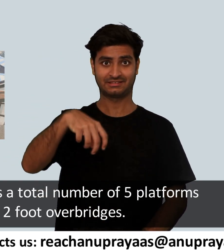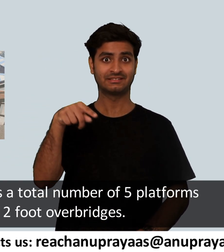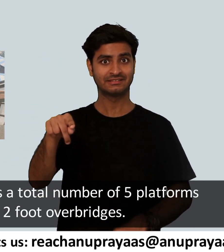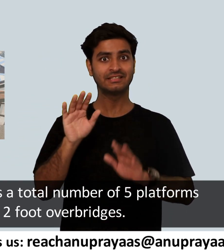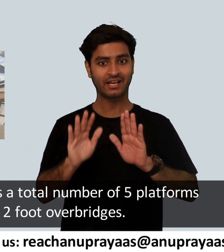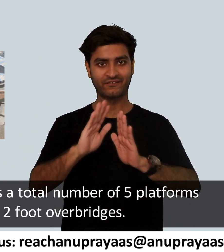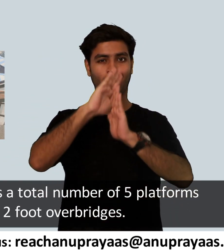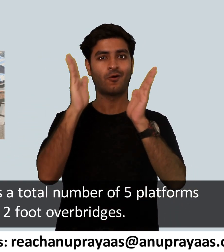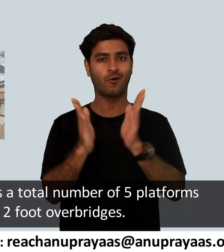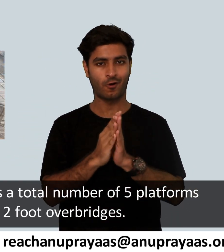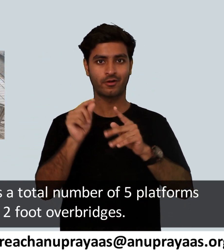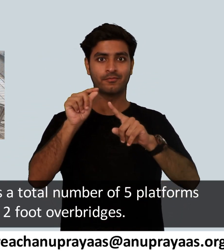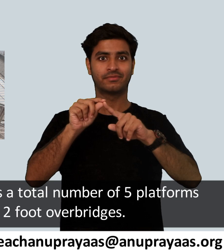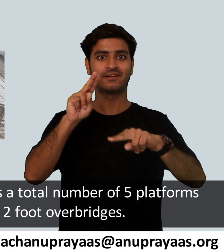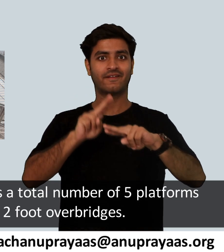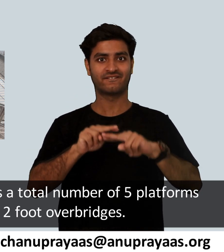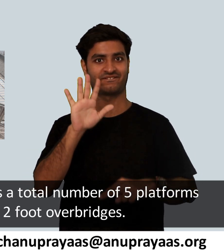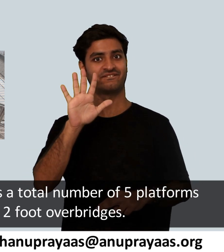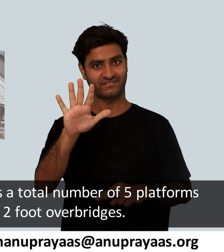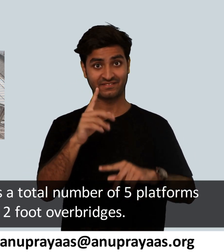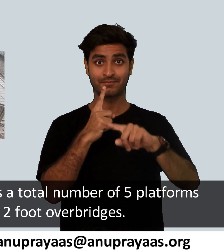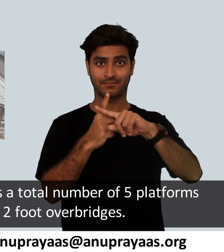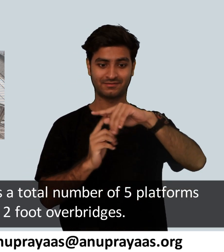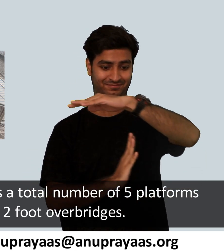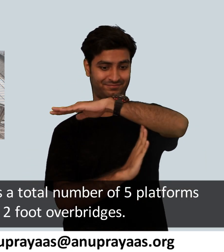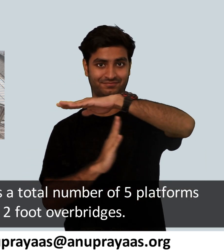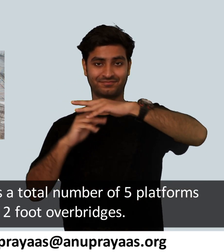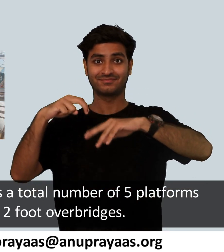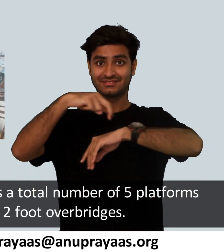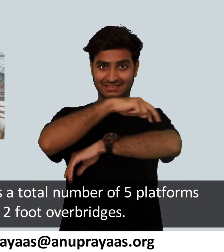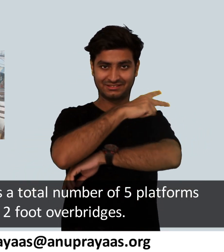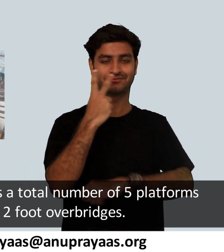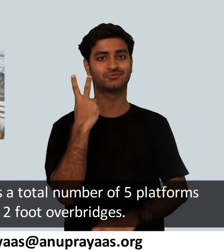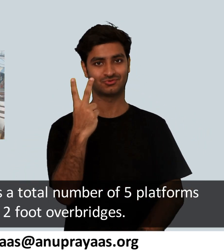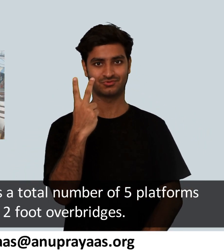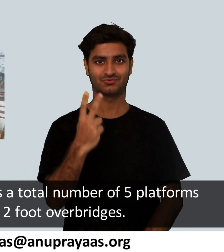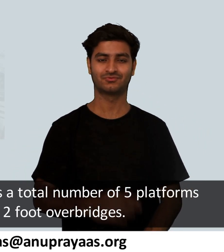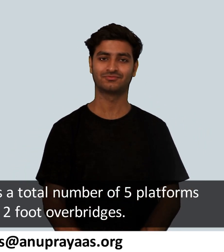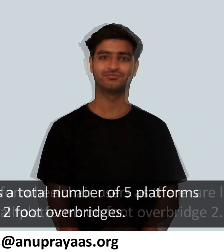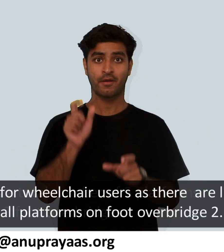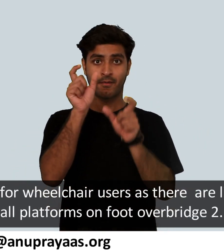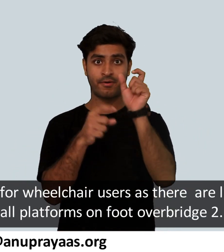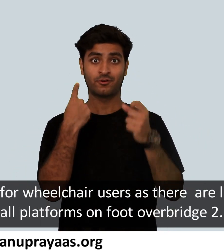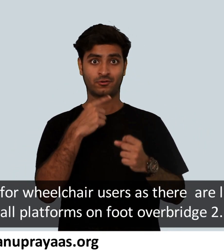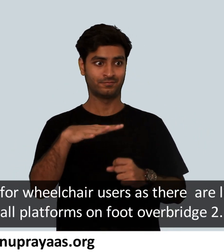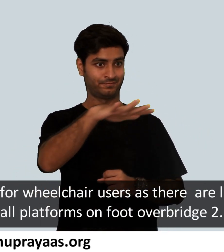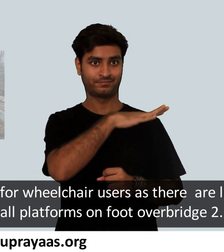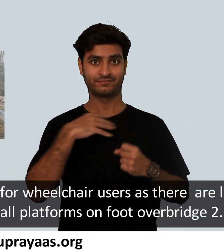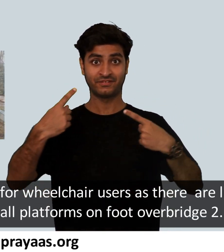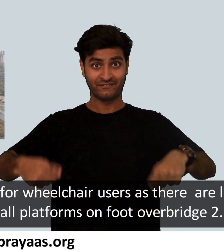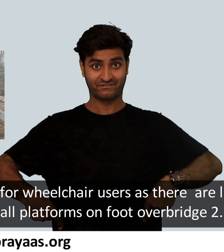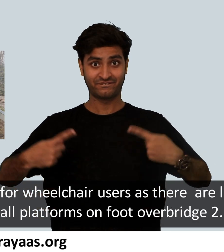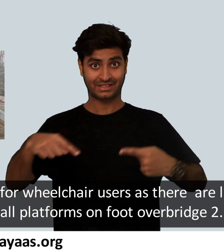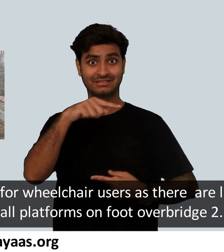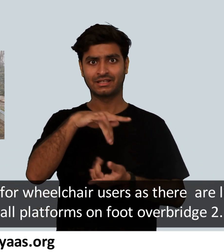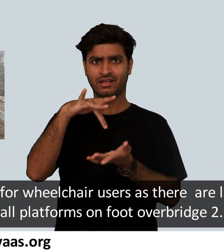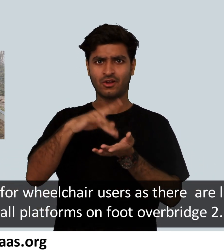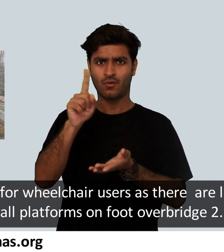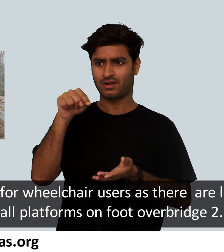has a total number of five platforms and two foot over bridge. This station is accessible for